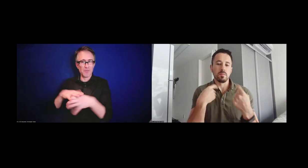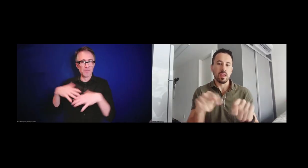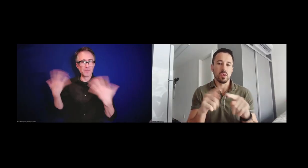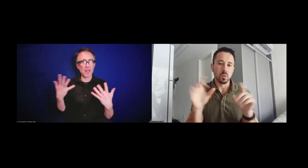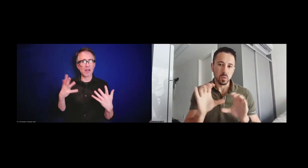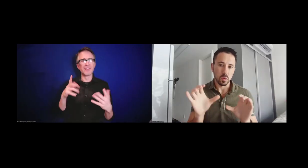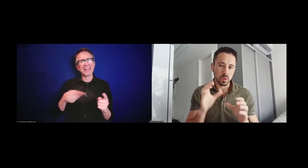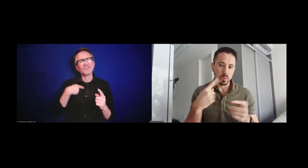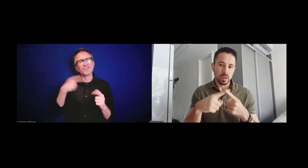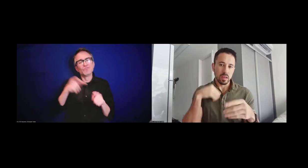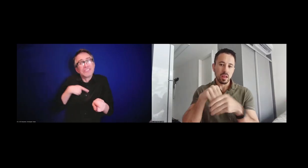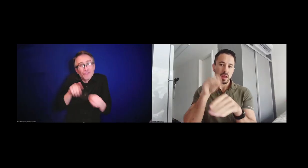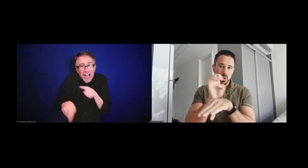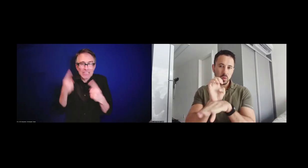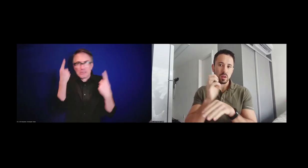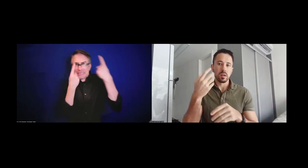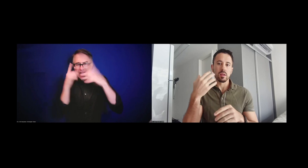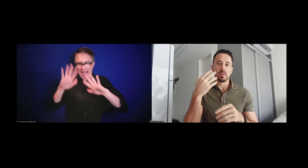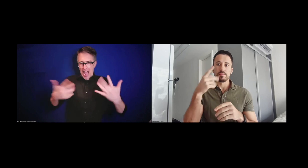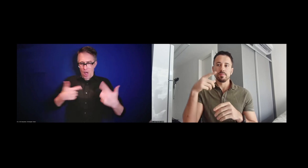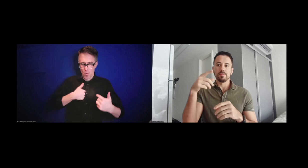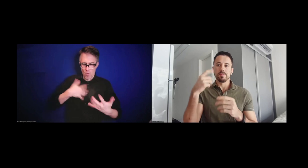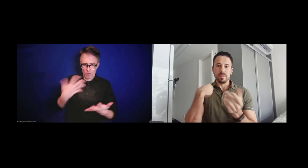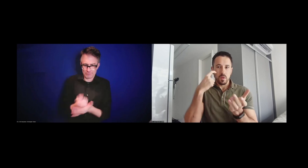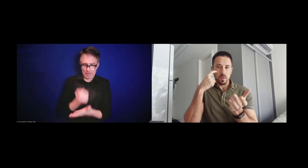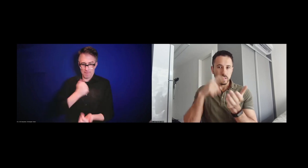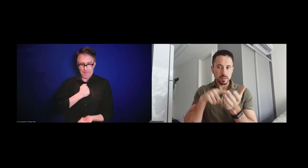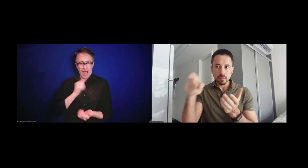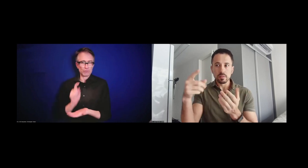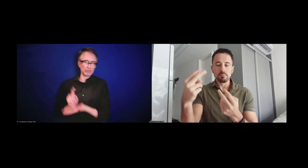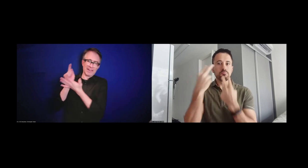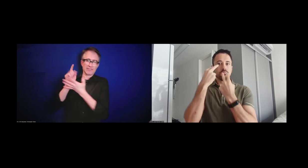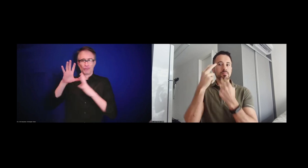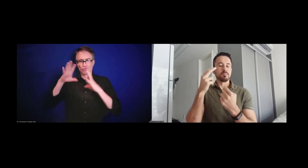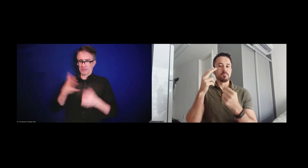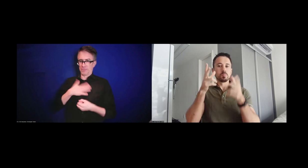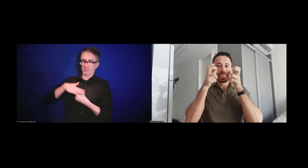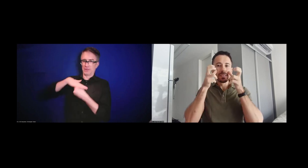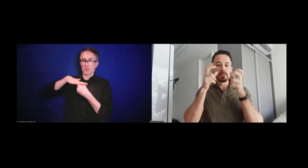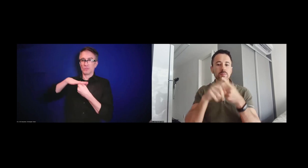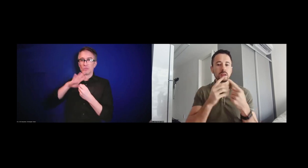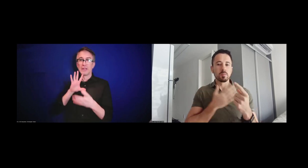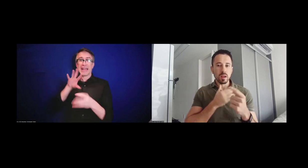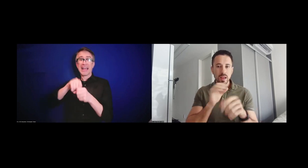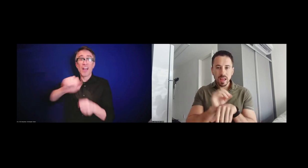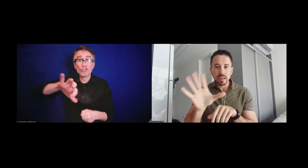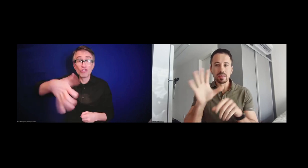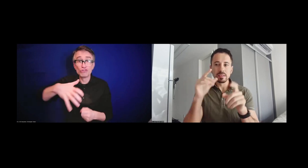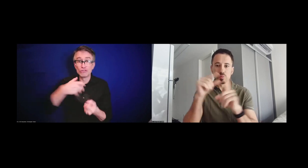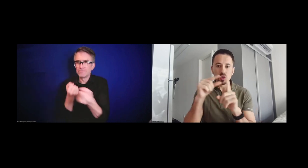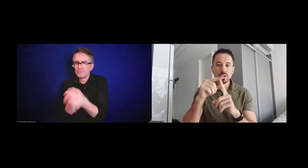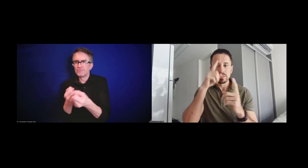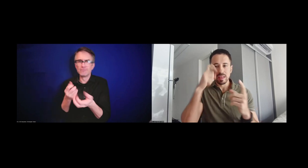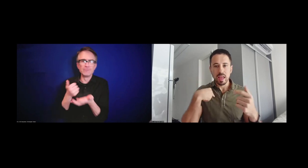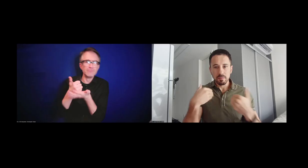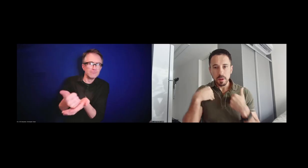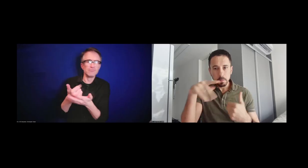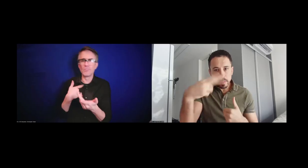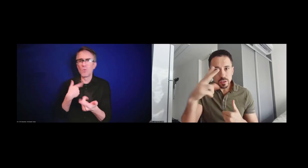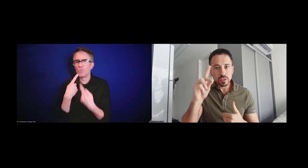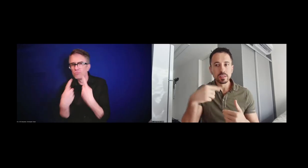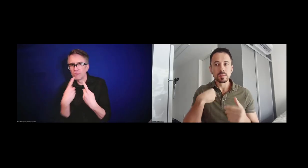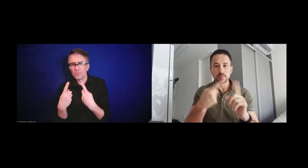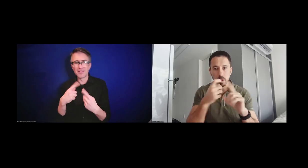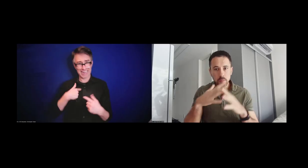to governments. And so that's what I'm trying to do, like when I was in Ecuador, because I saw that people